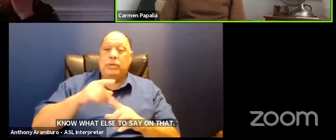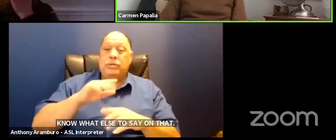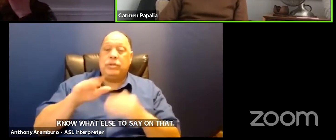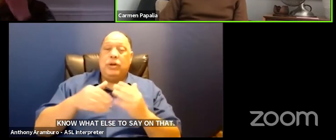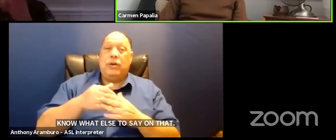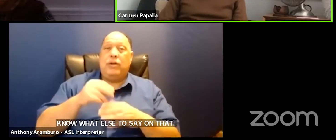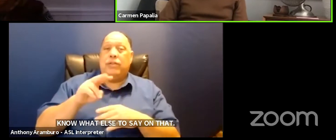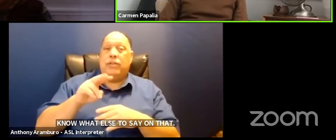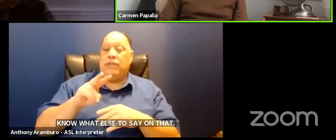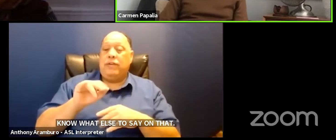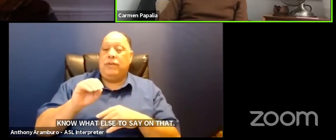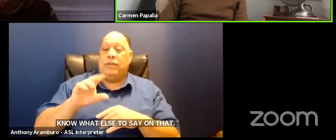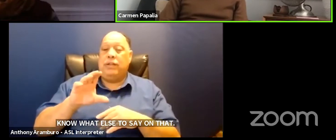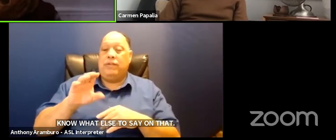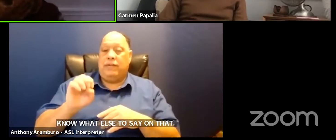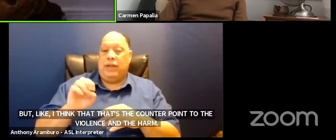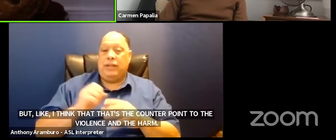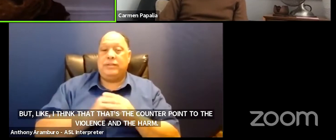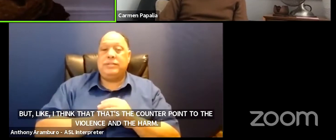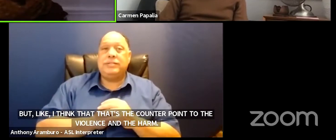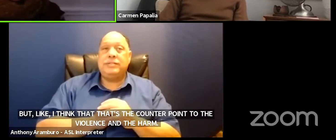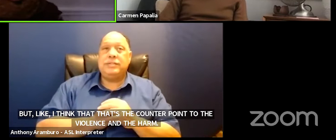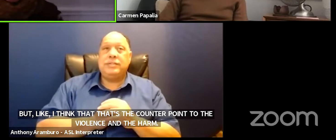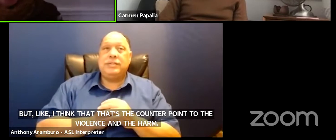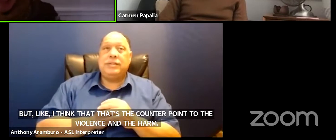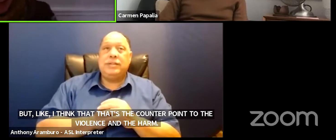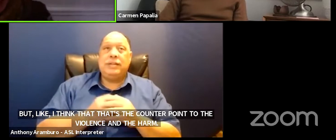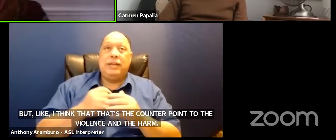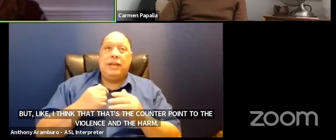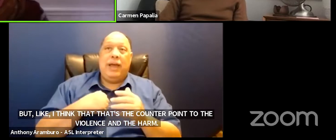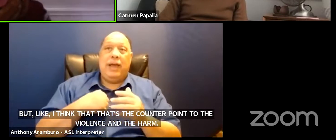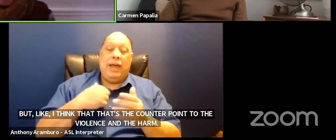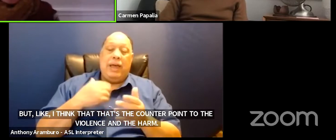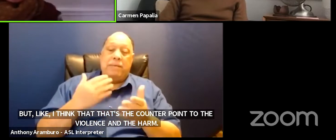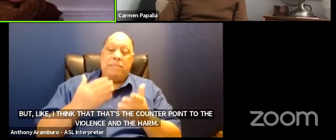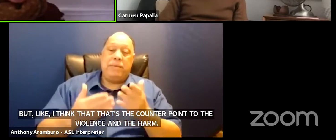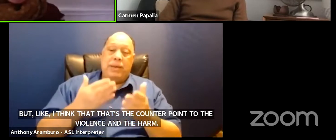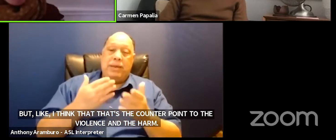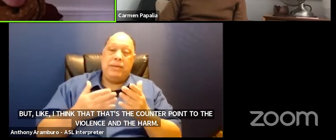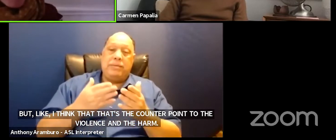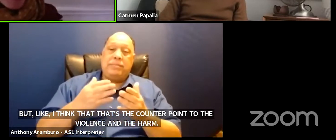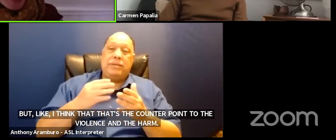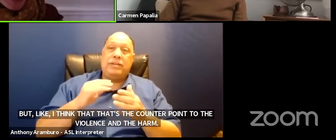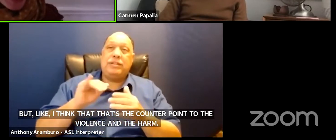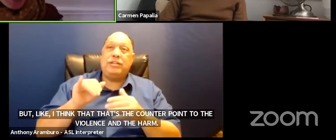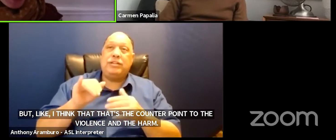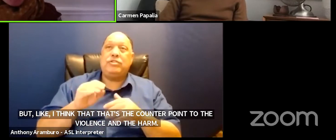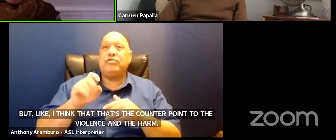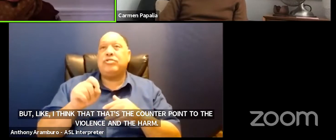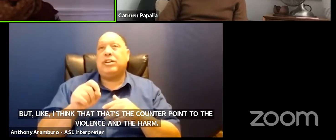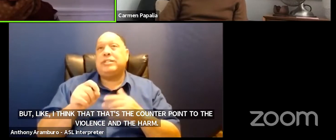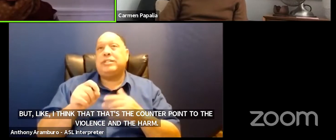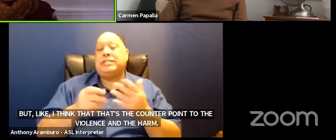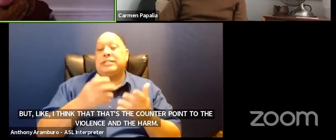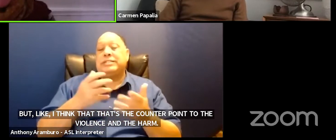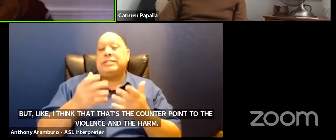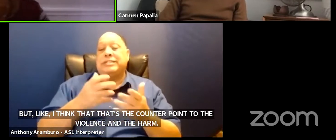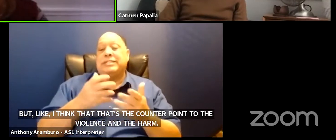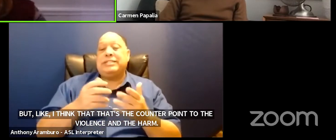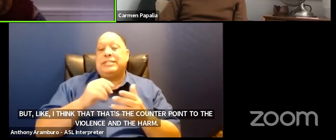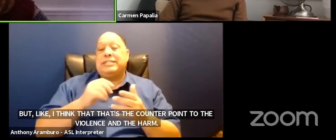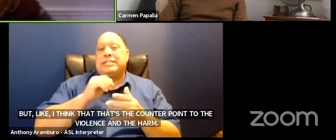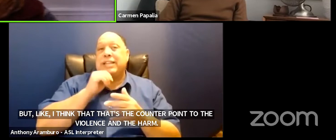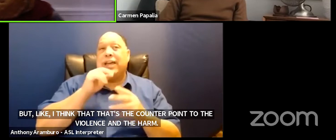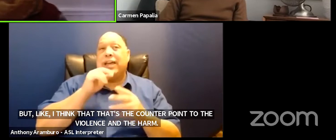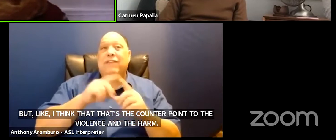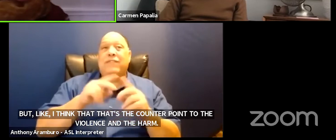harm. It's like I may be I may be just not very optimistic,